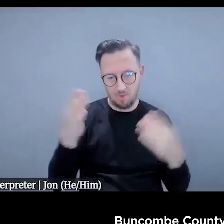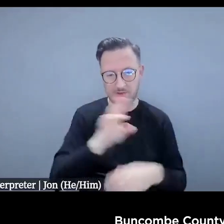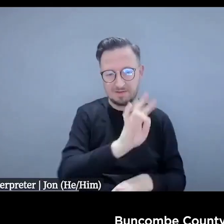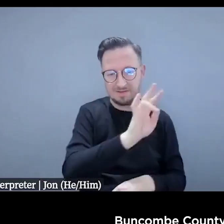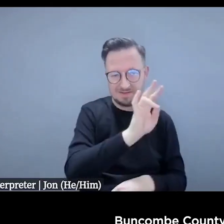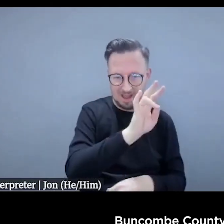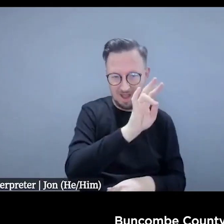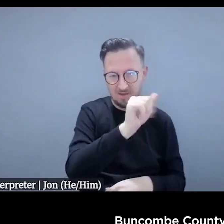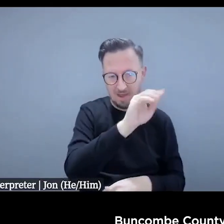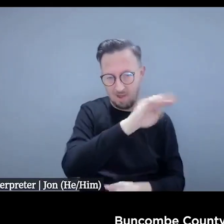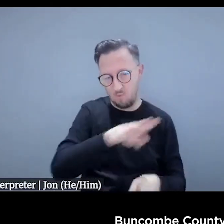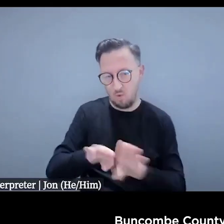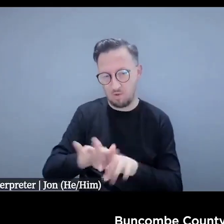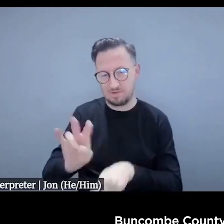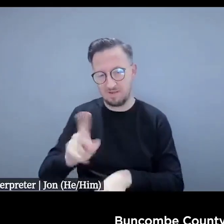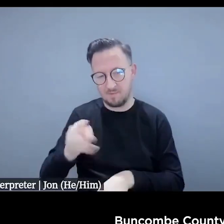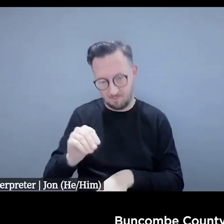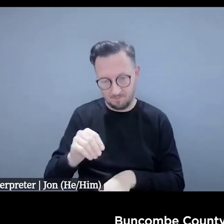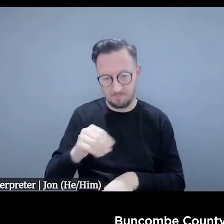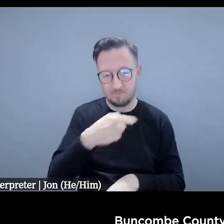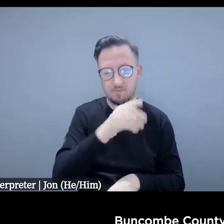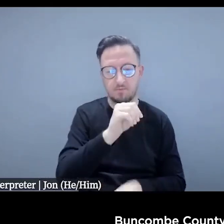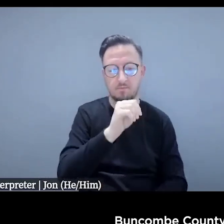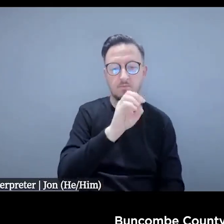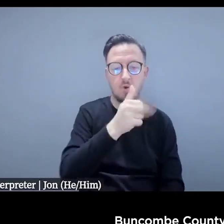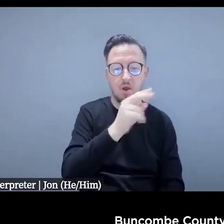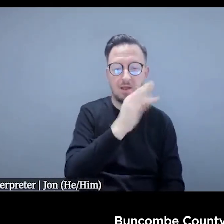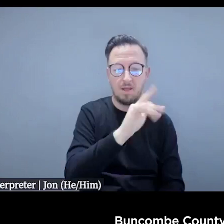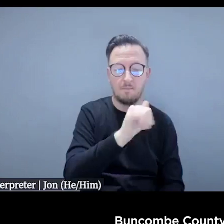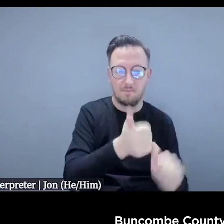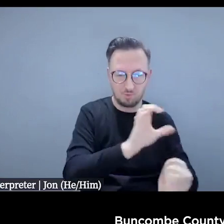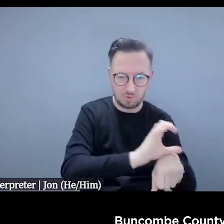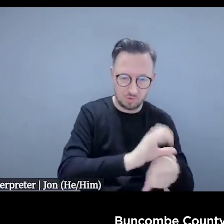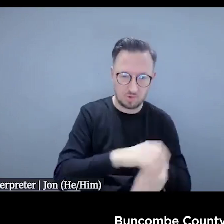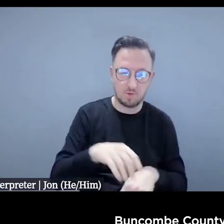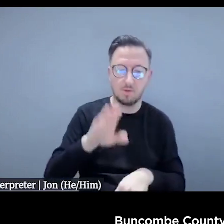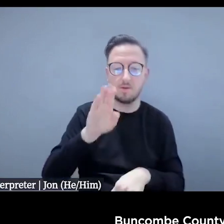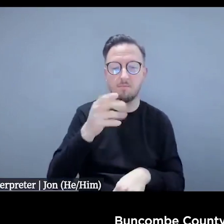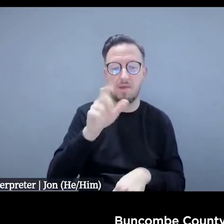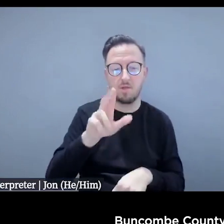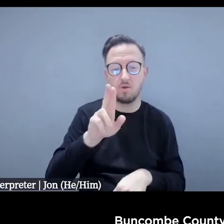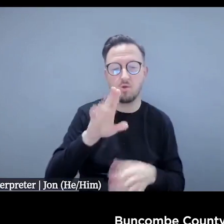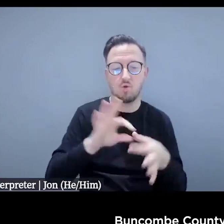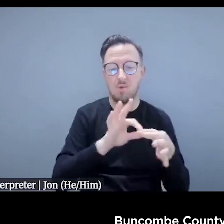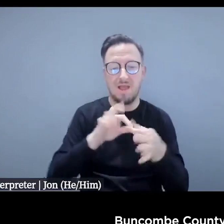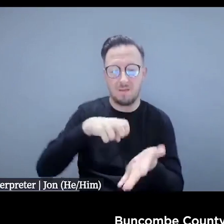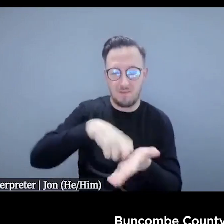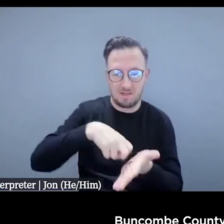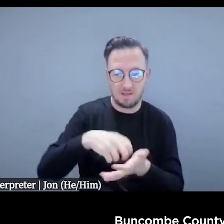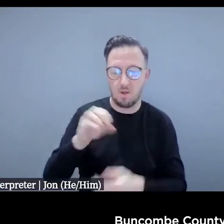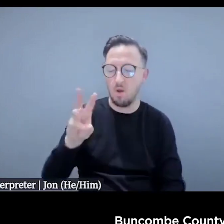7 p.m. at Morgan Hill Baptist Church, Bethel United Methodist, Owen Pool, and Fairview Ingalls.